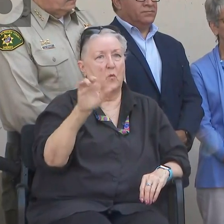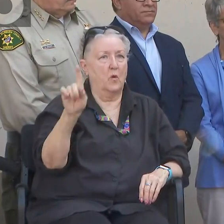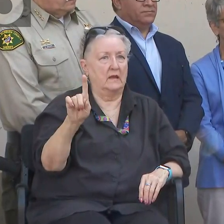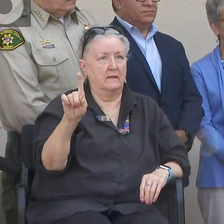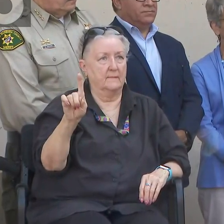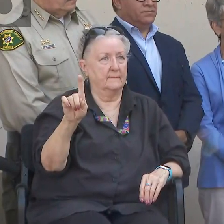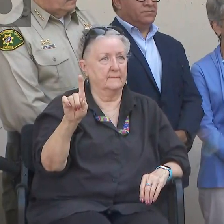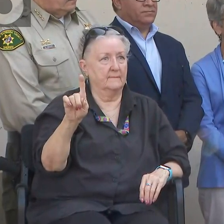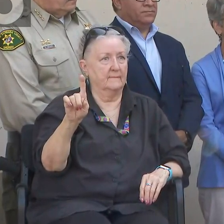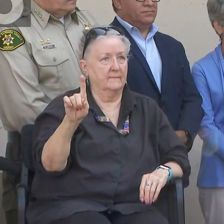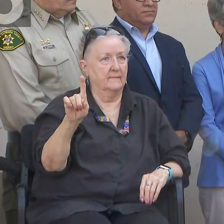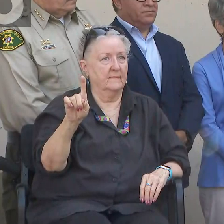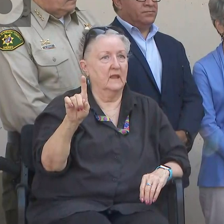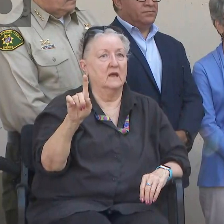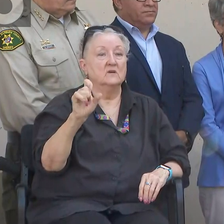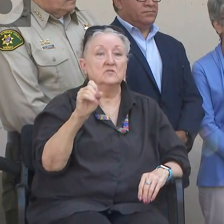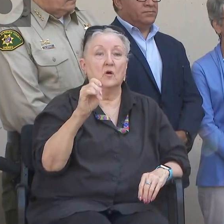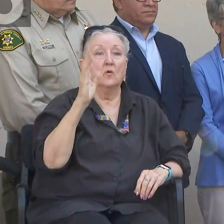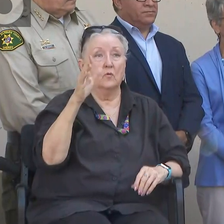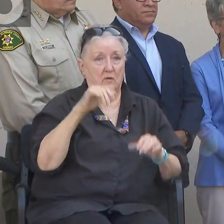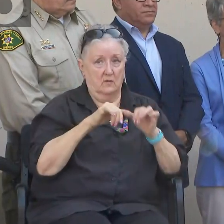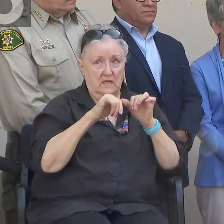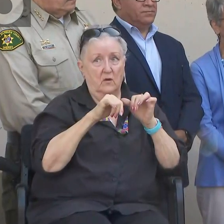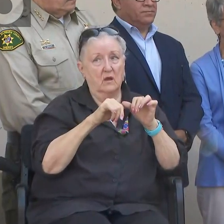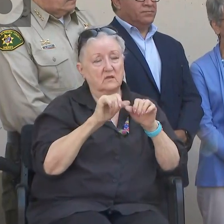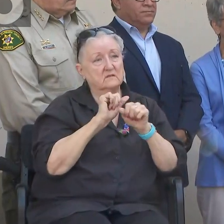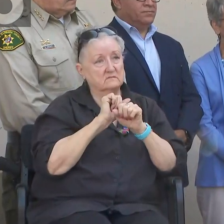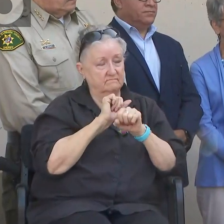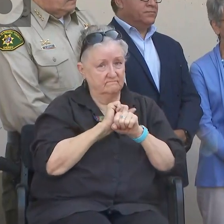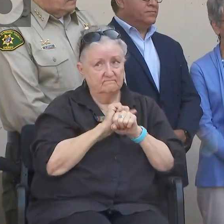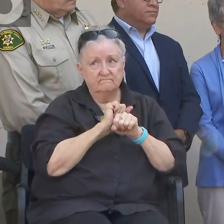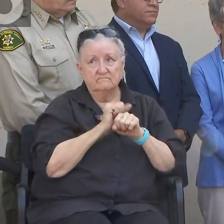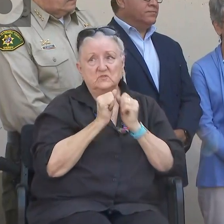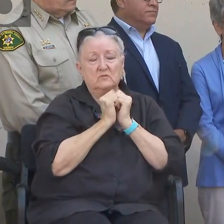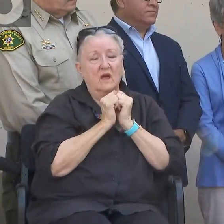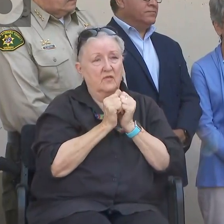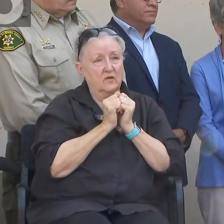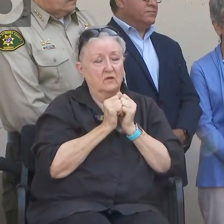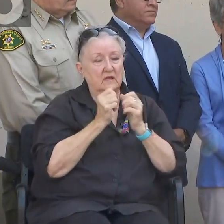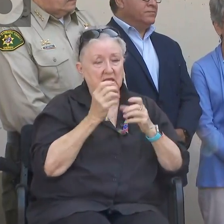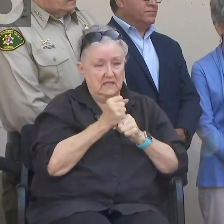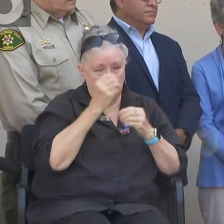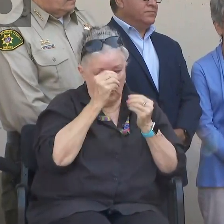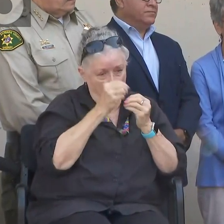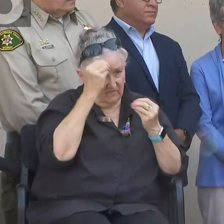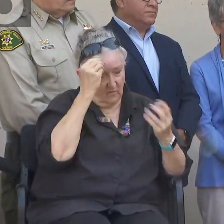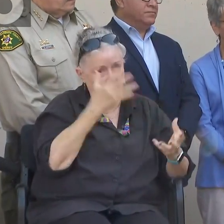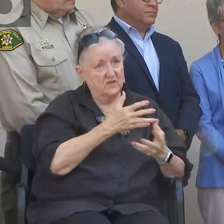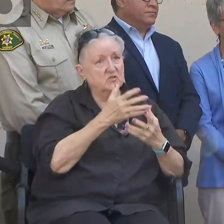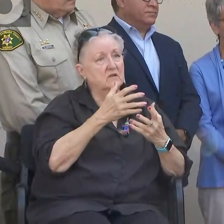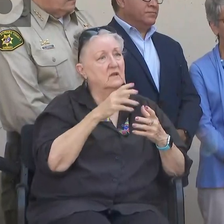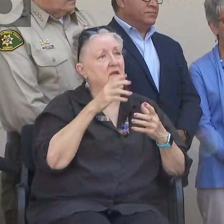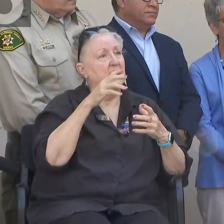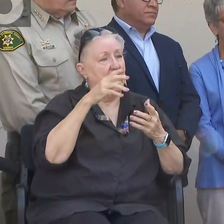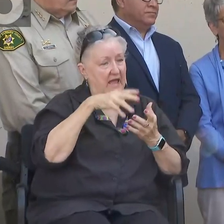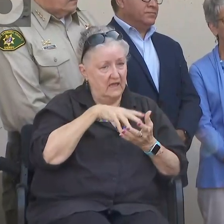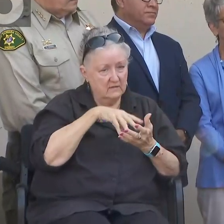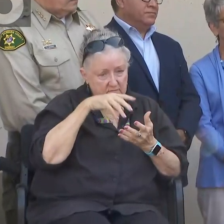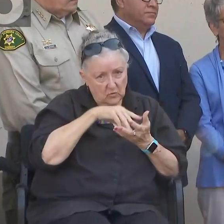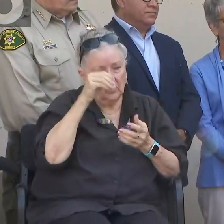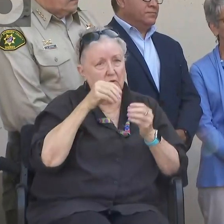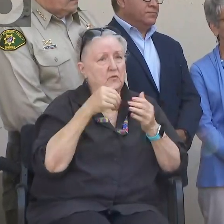833-688-5551. So we'll carry on together as we get more information and learn new findings as the days